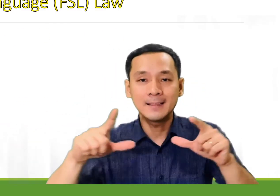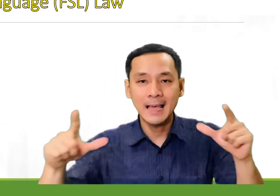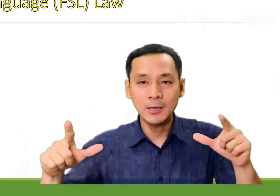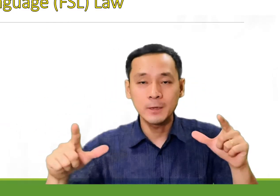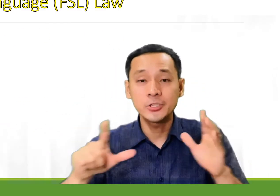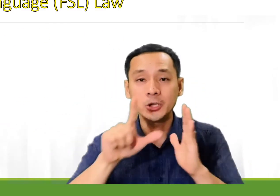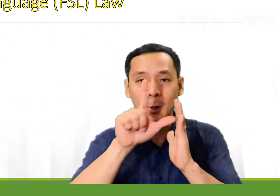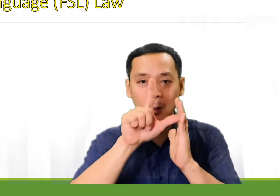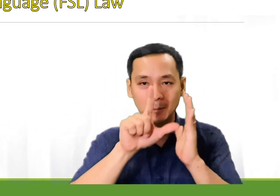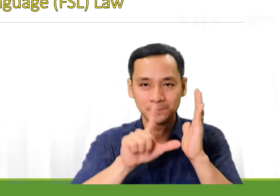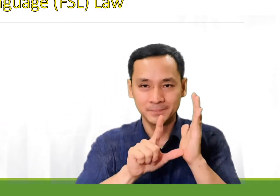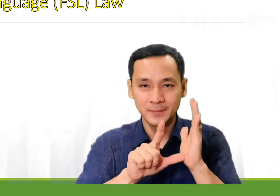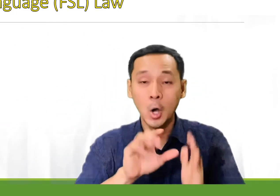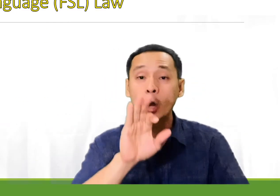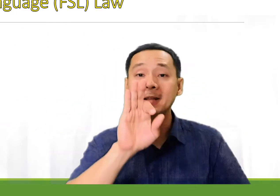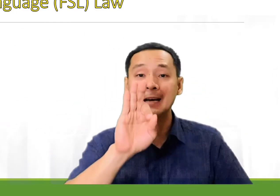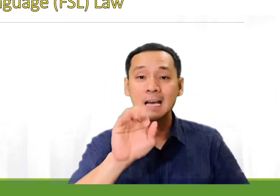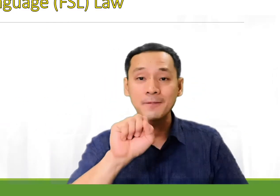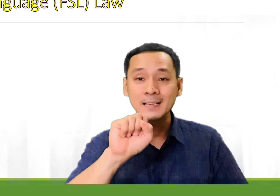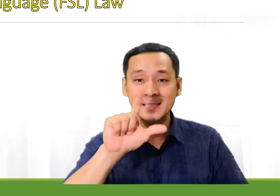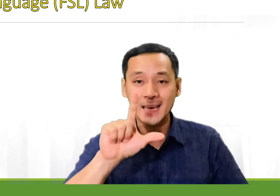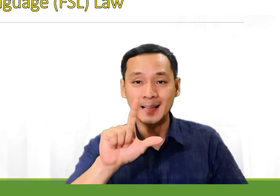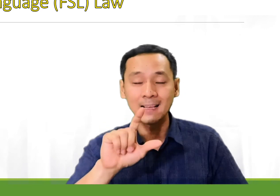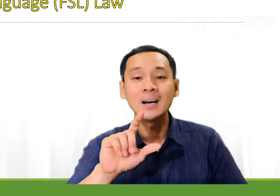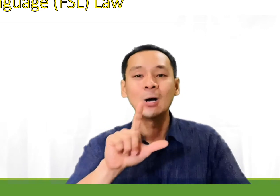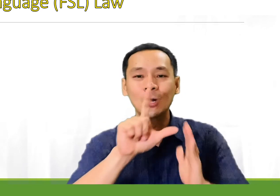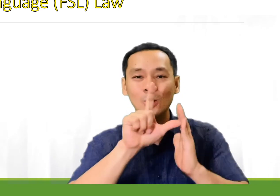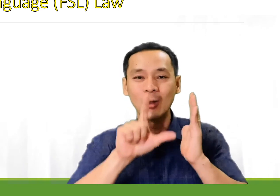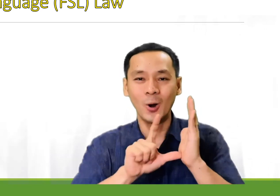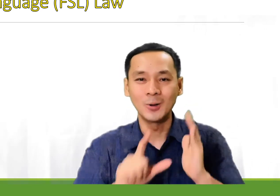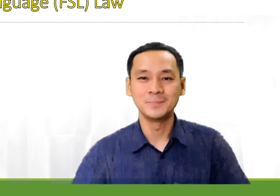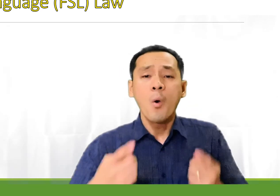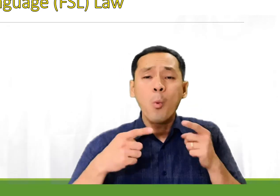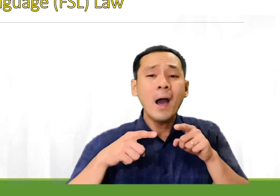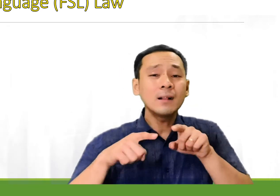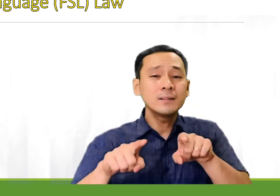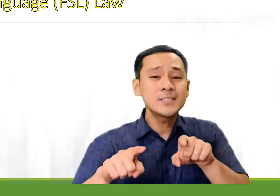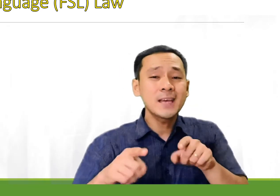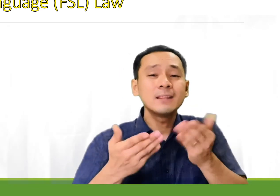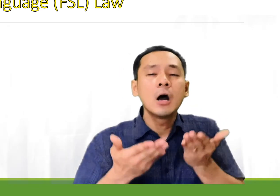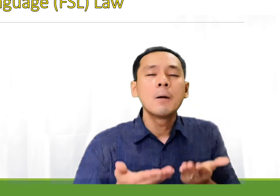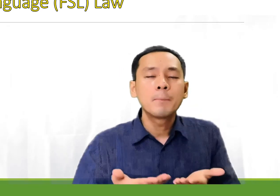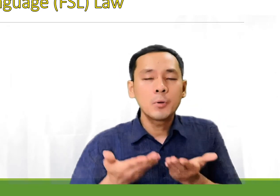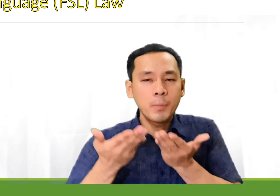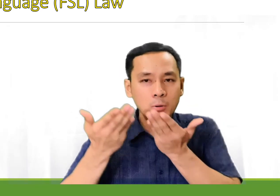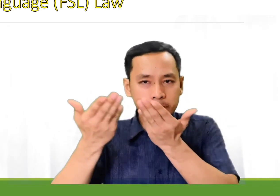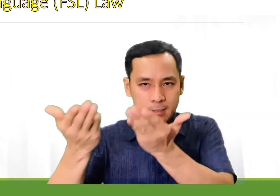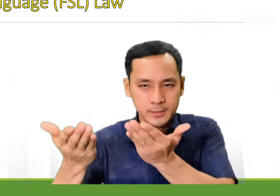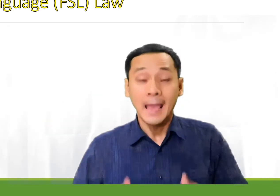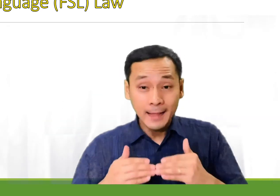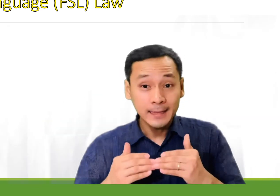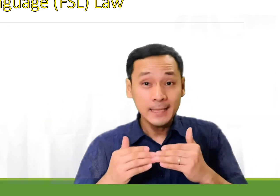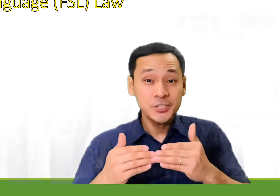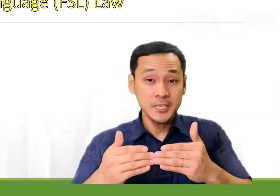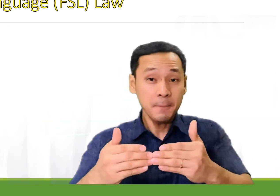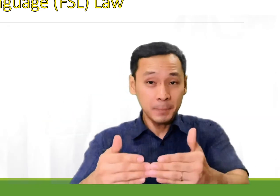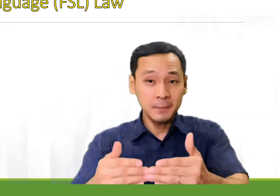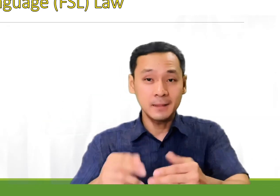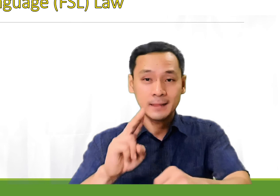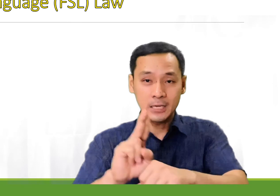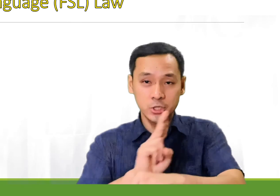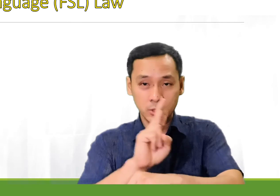Sign Language Law, or the FSL law. While the said proposals and